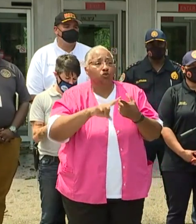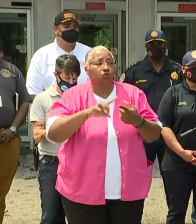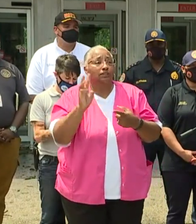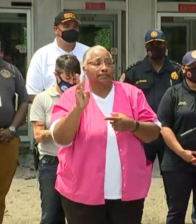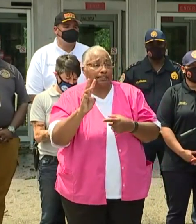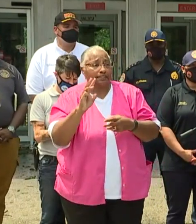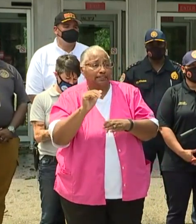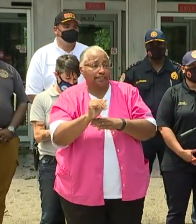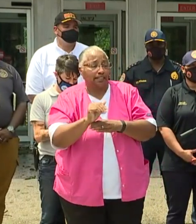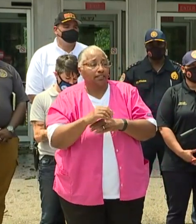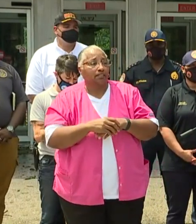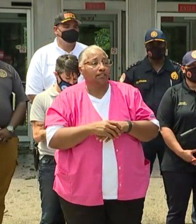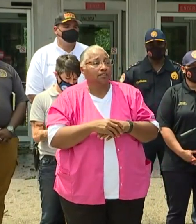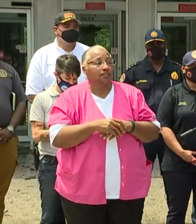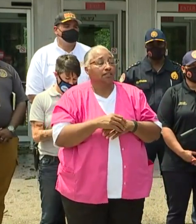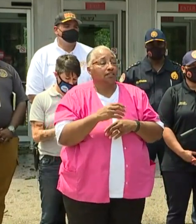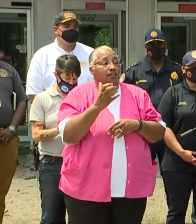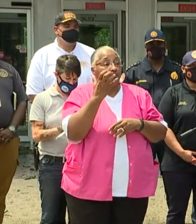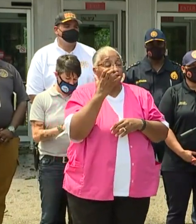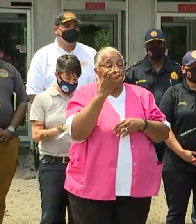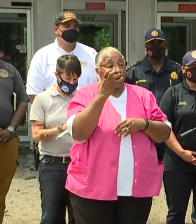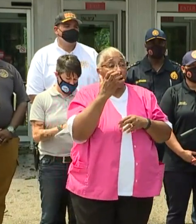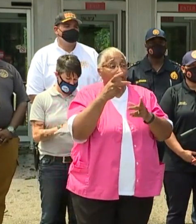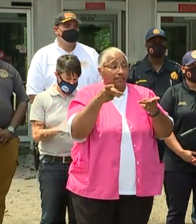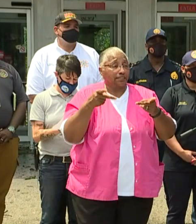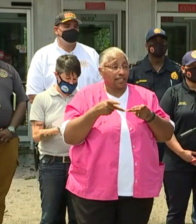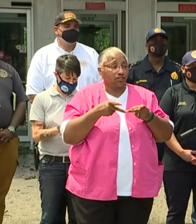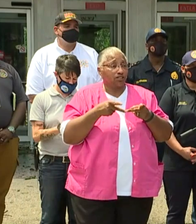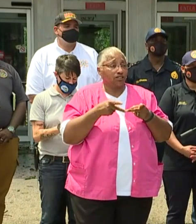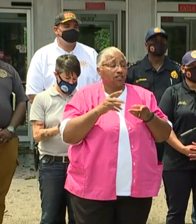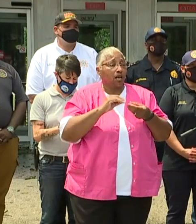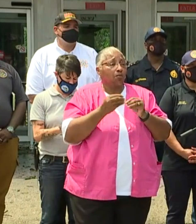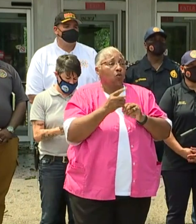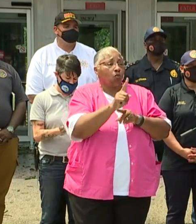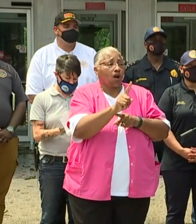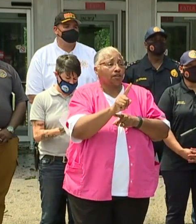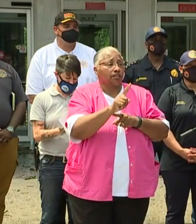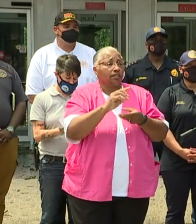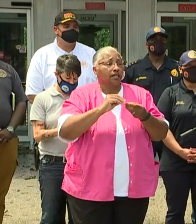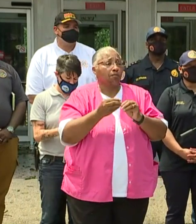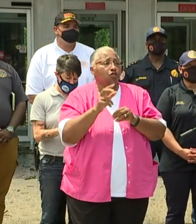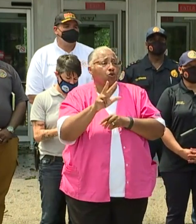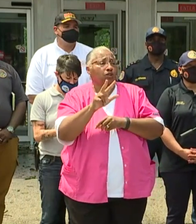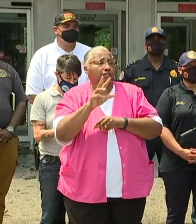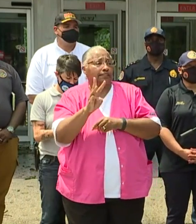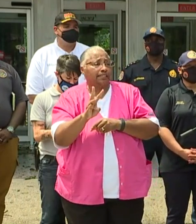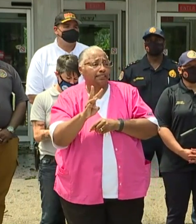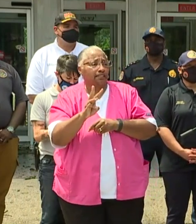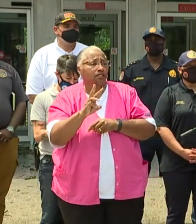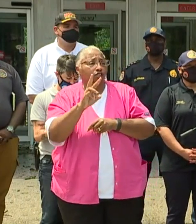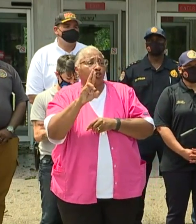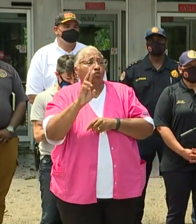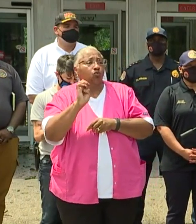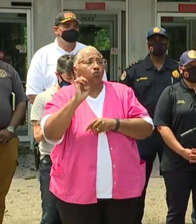Fire station number 1 at 2920 Magazine. Fire station number 36 at 5403 Reed